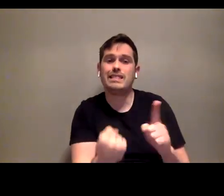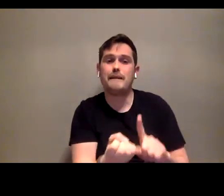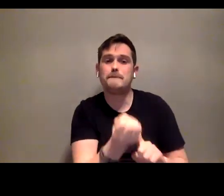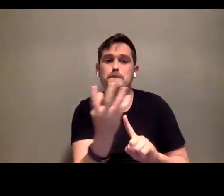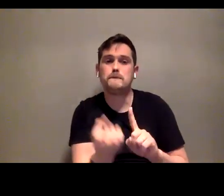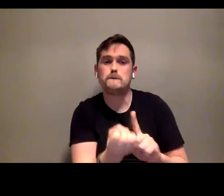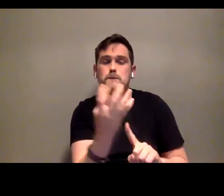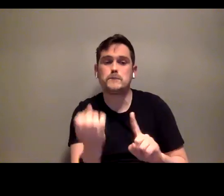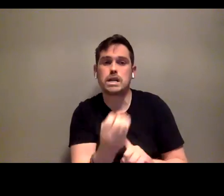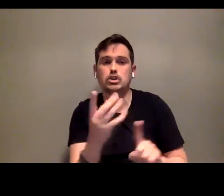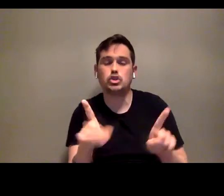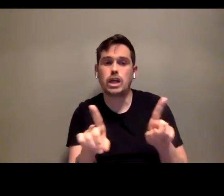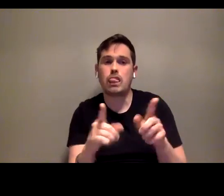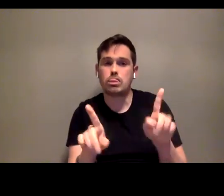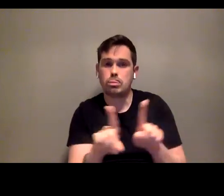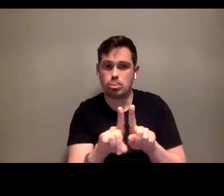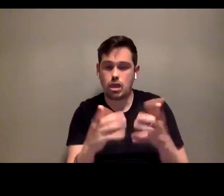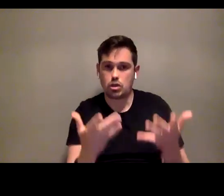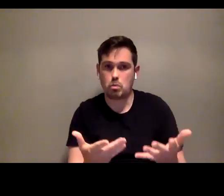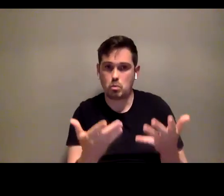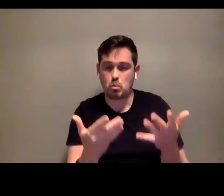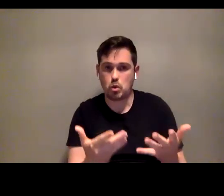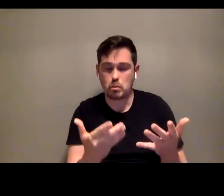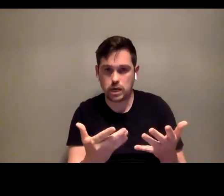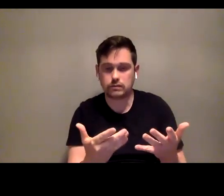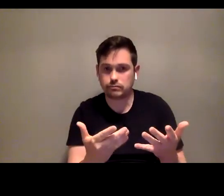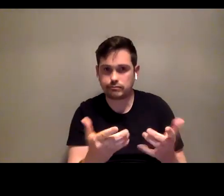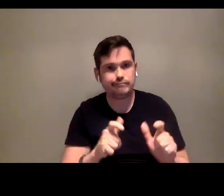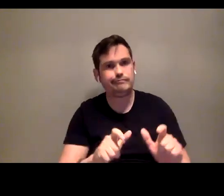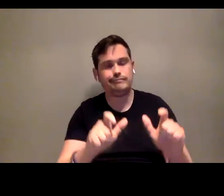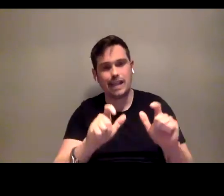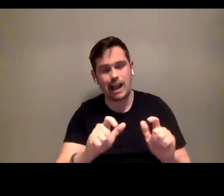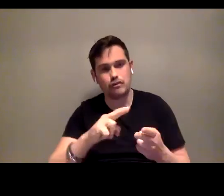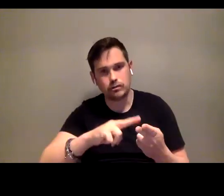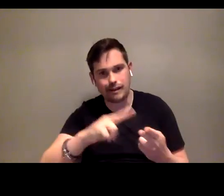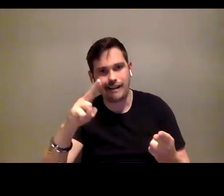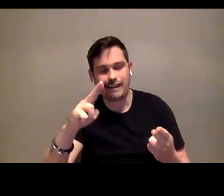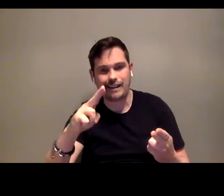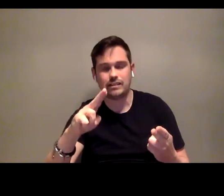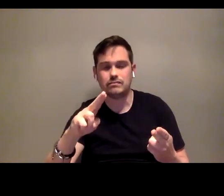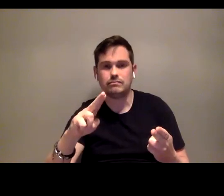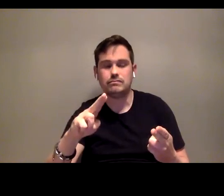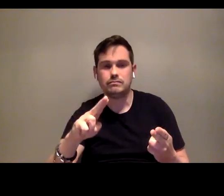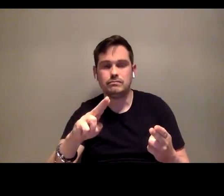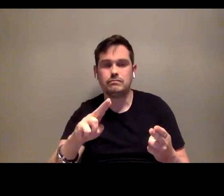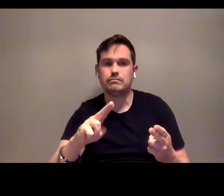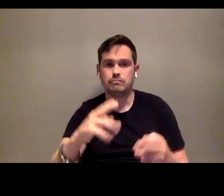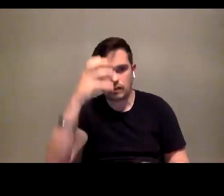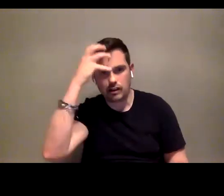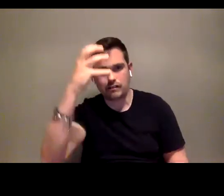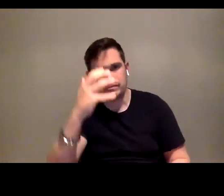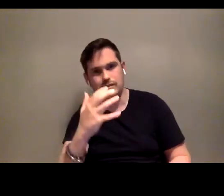high because governments have failed to tackle the car-dominated transport network. Public transport's too often unreliable